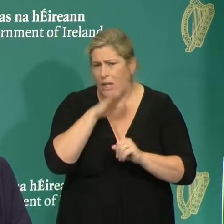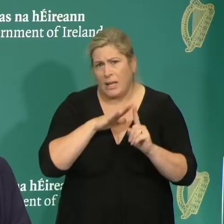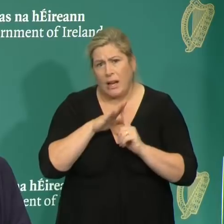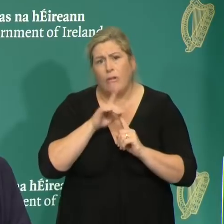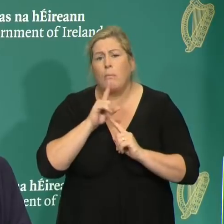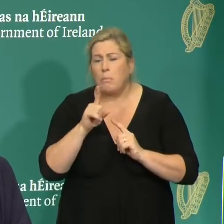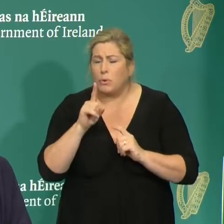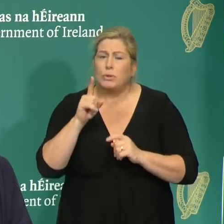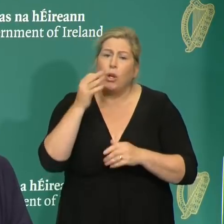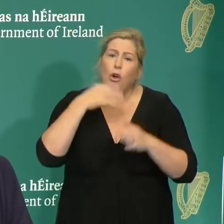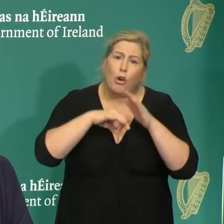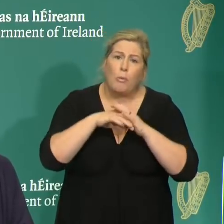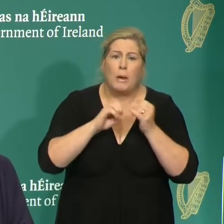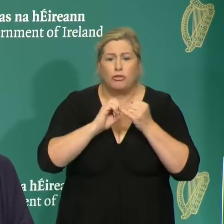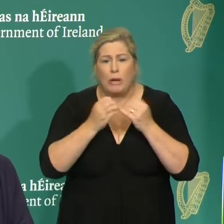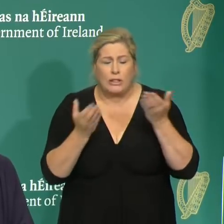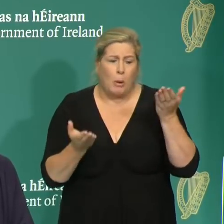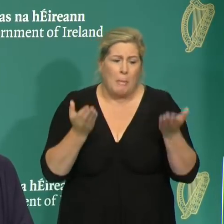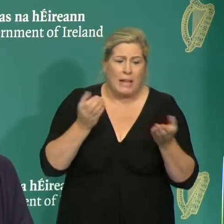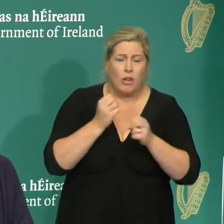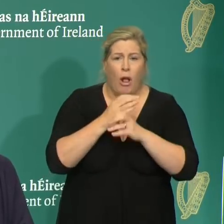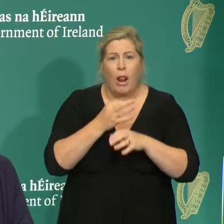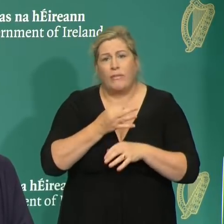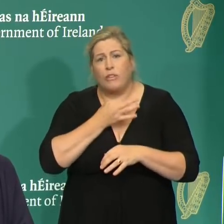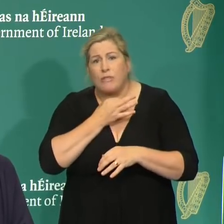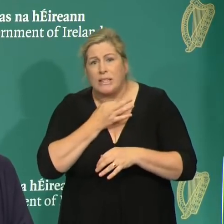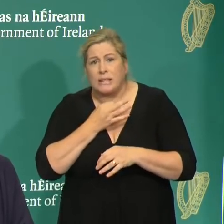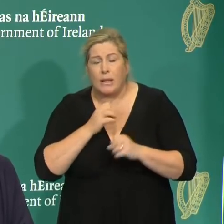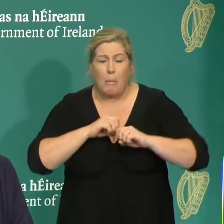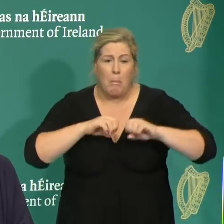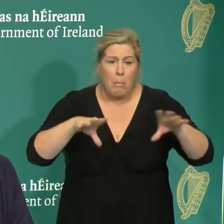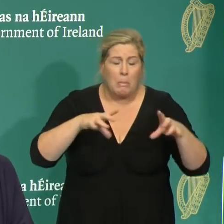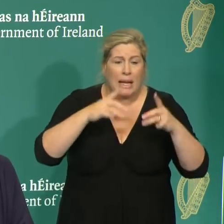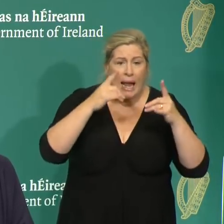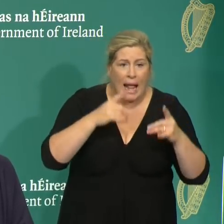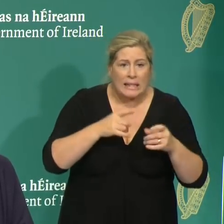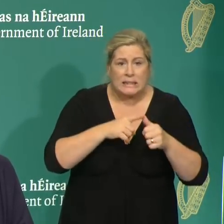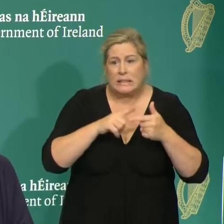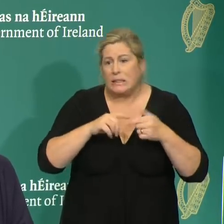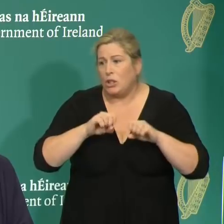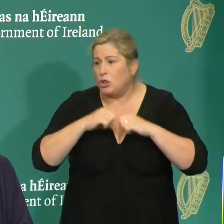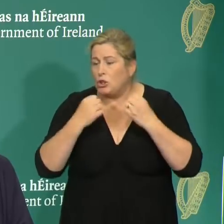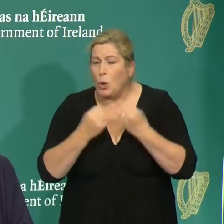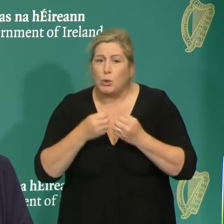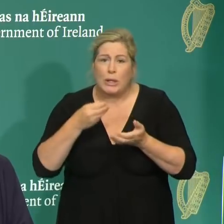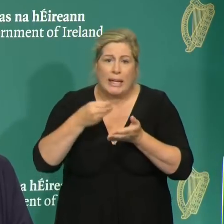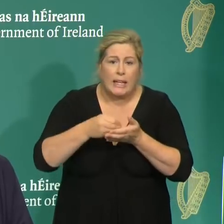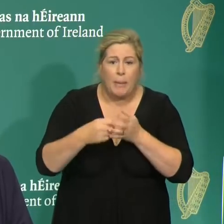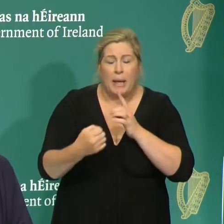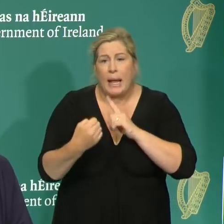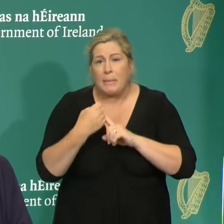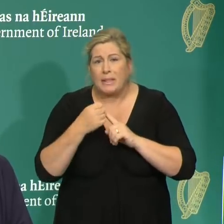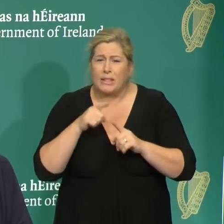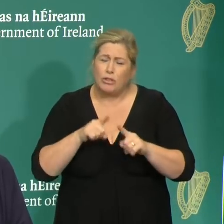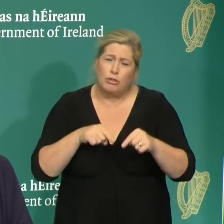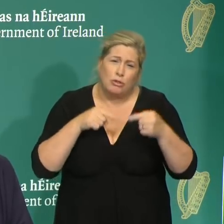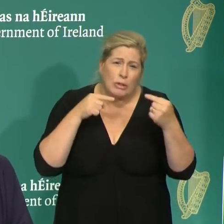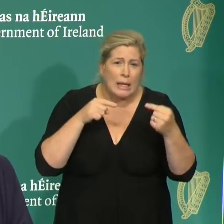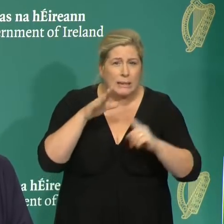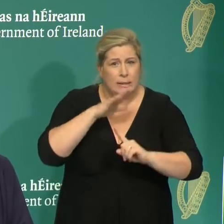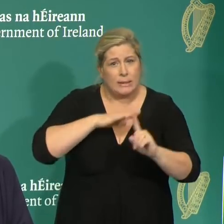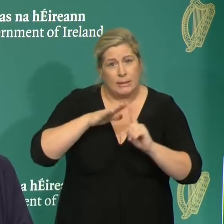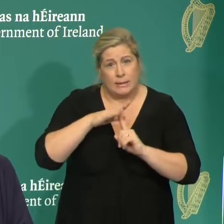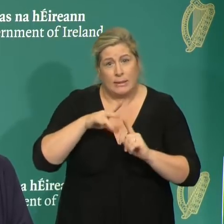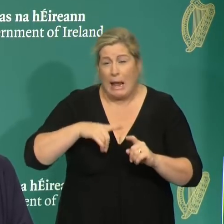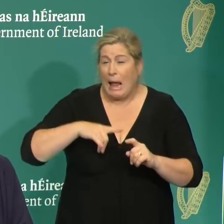of the risks: public health, social and economic impacts. It is a challenging question, particularly in a highly